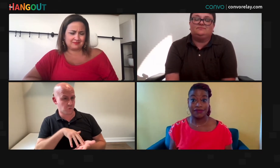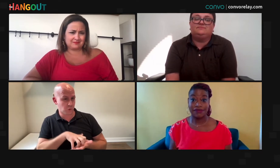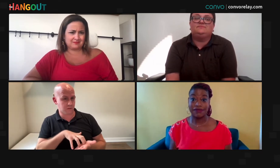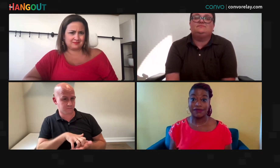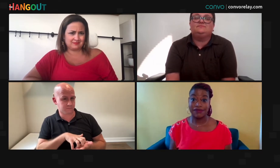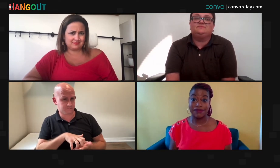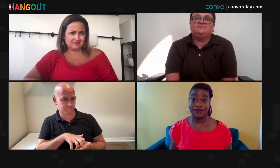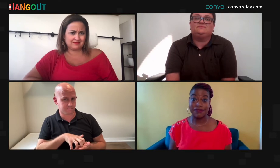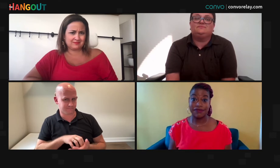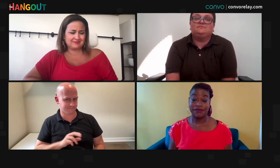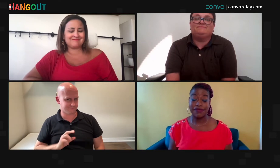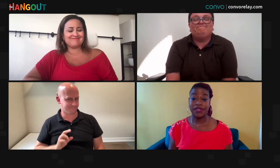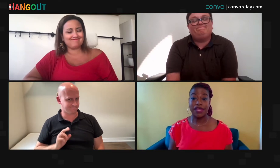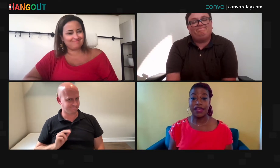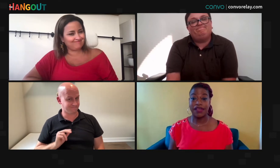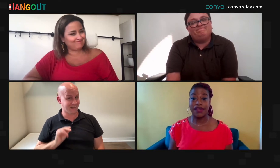go to therapy? You're weak.